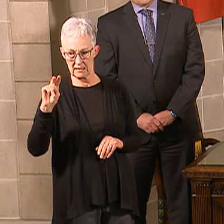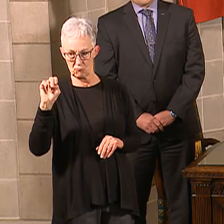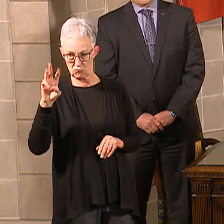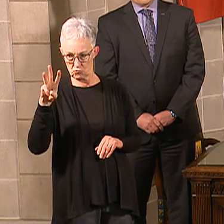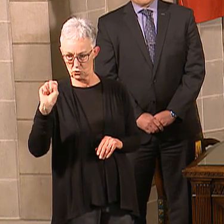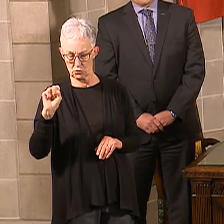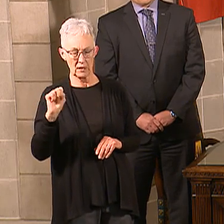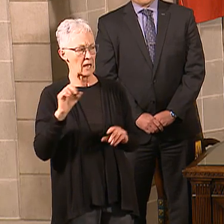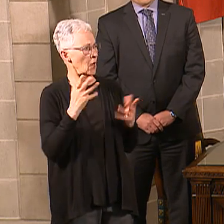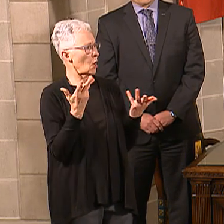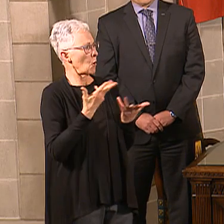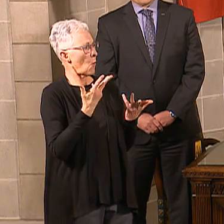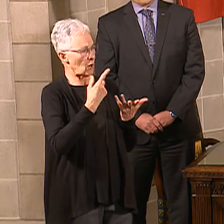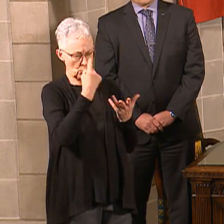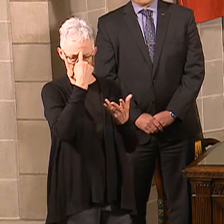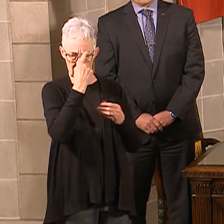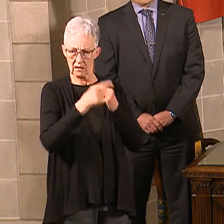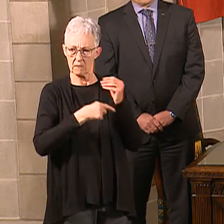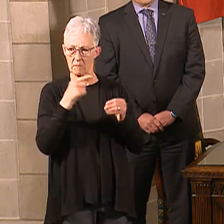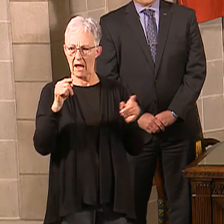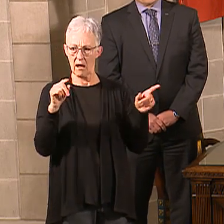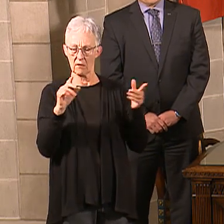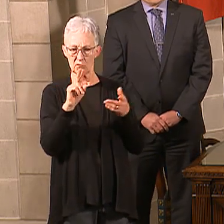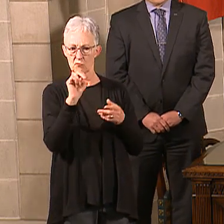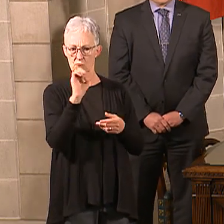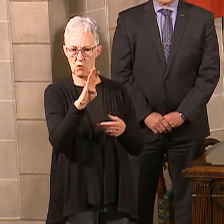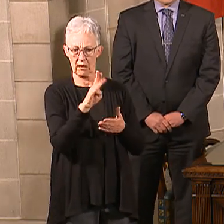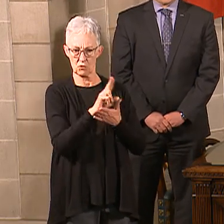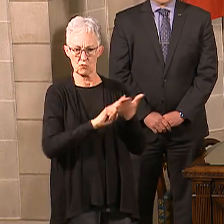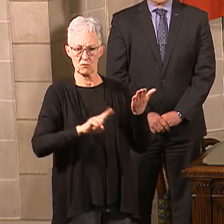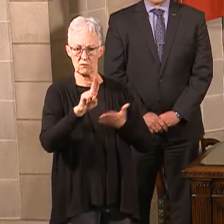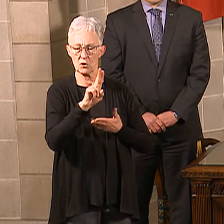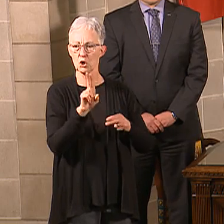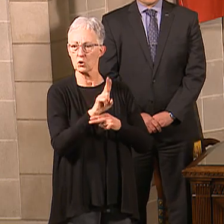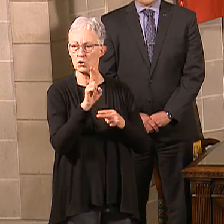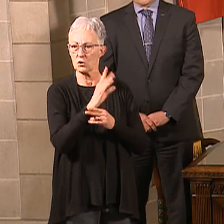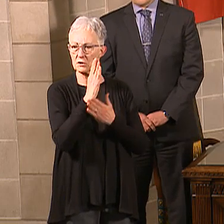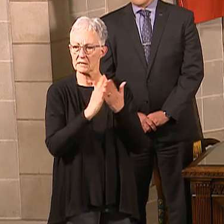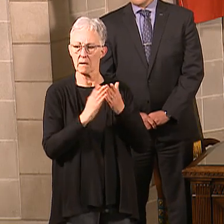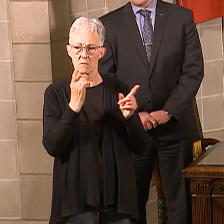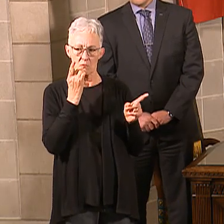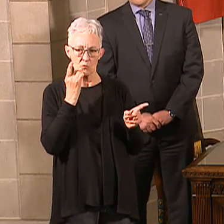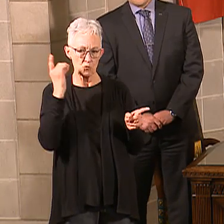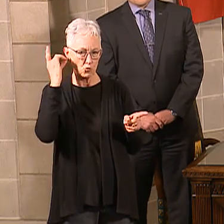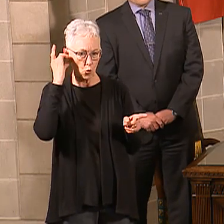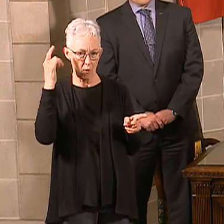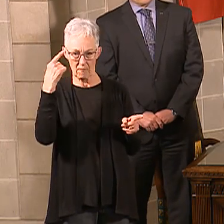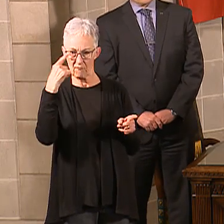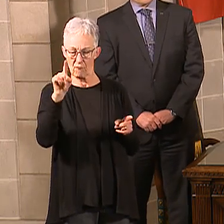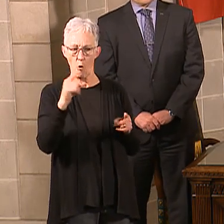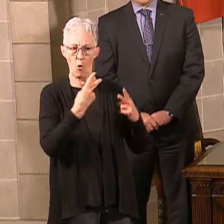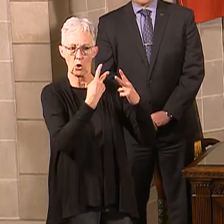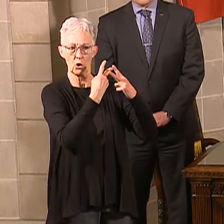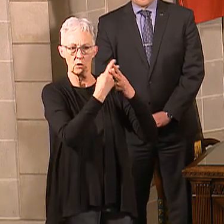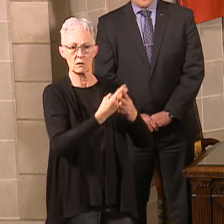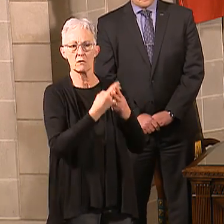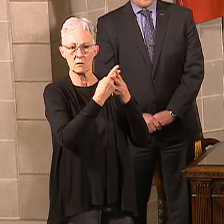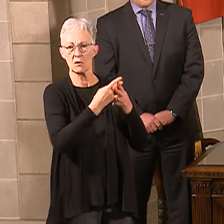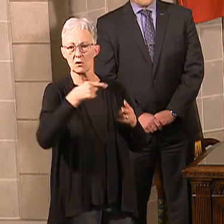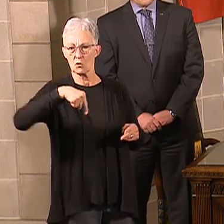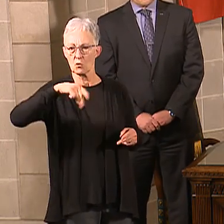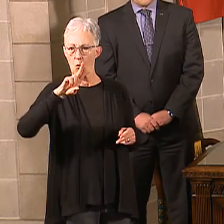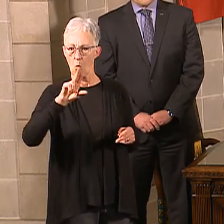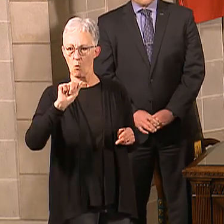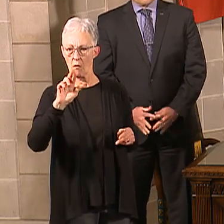to using NU dorms as quarantine space? One of the projects that we have at the state of Nebraska is looking